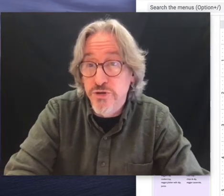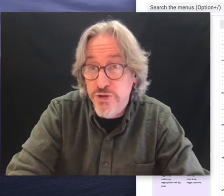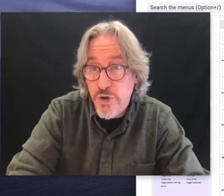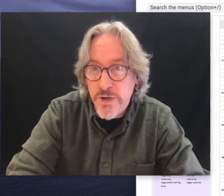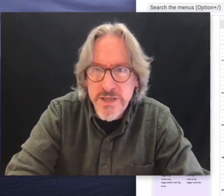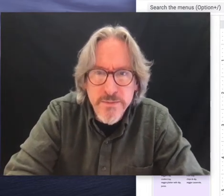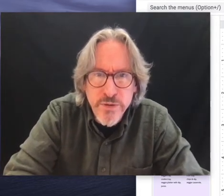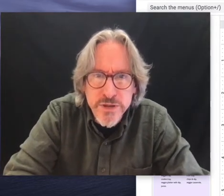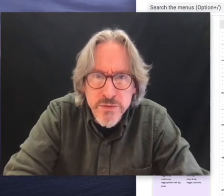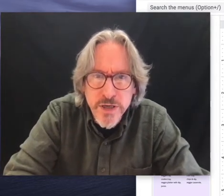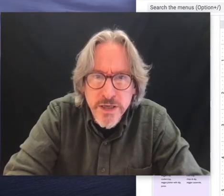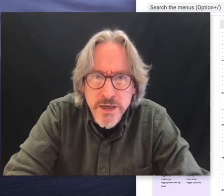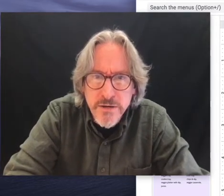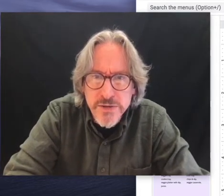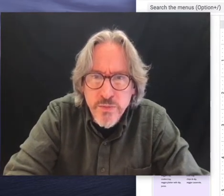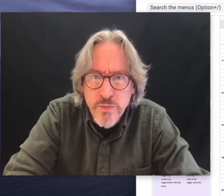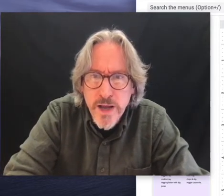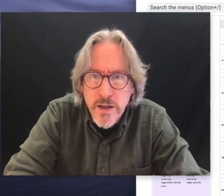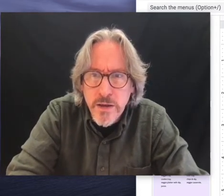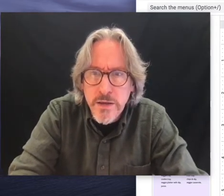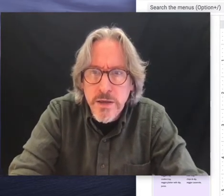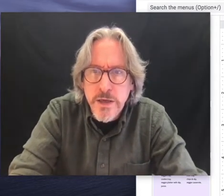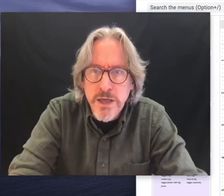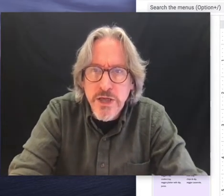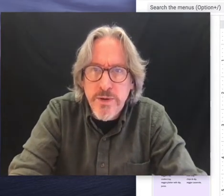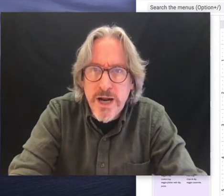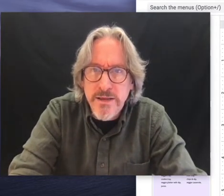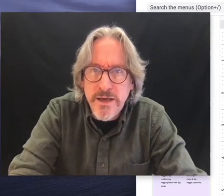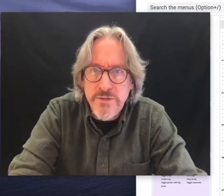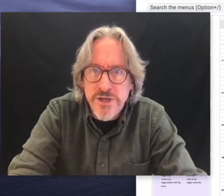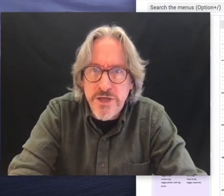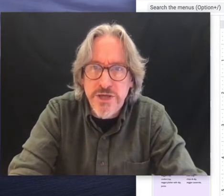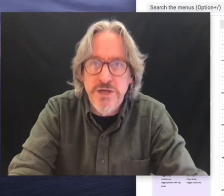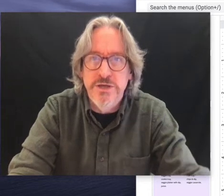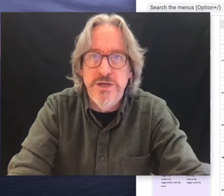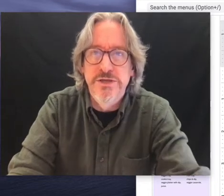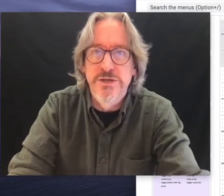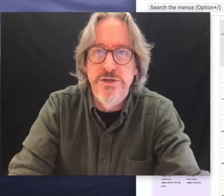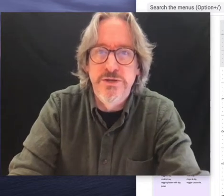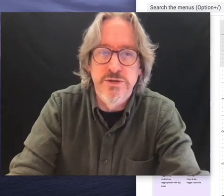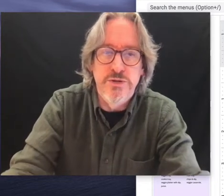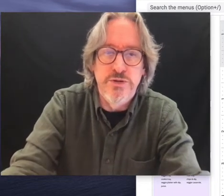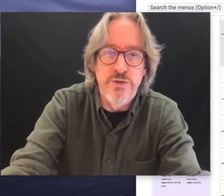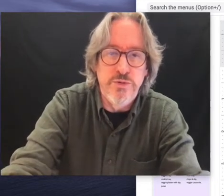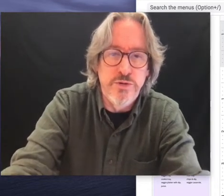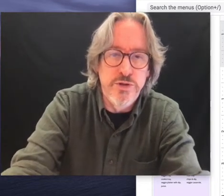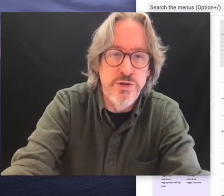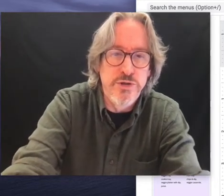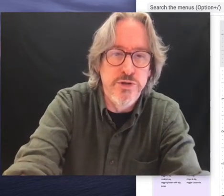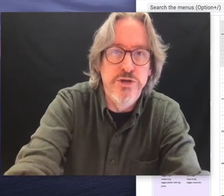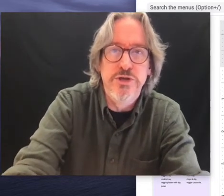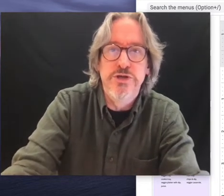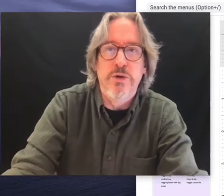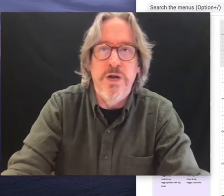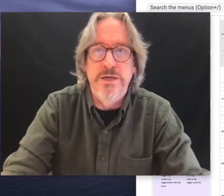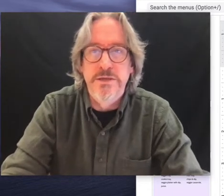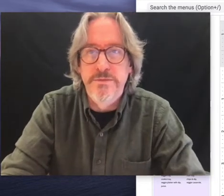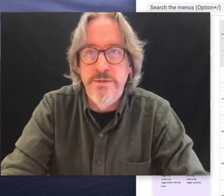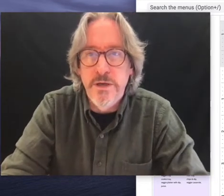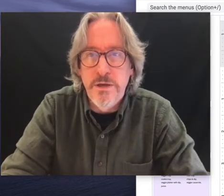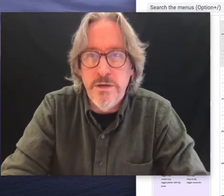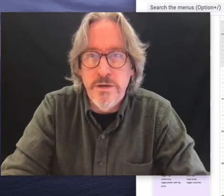Pineapple, donut. Did I put donut in here as well? You know what? I think I'm just going to change this to